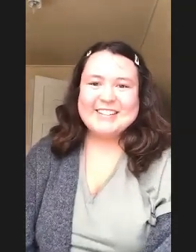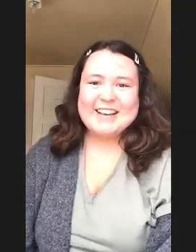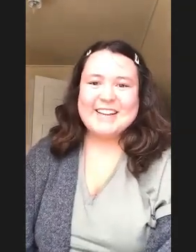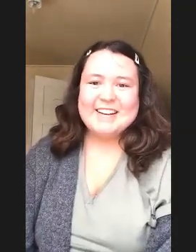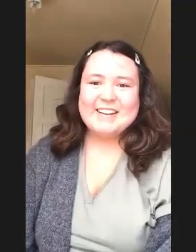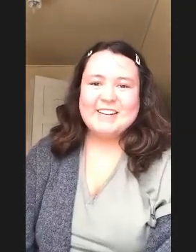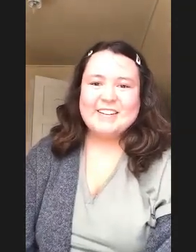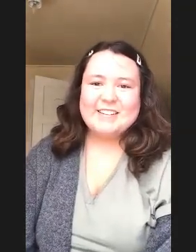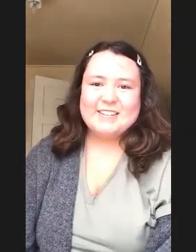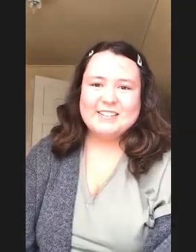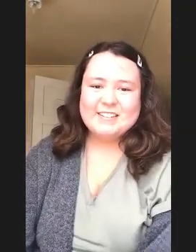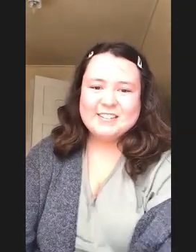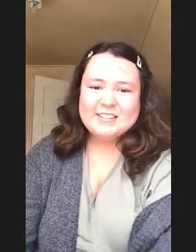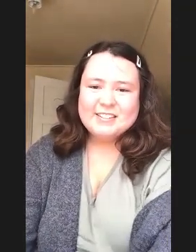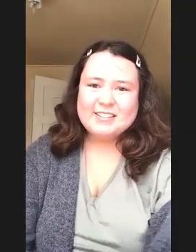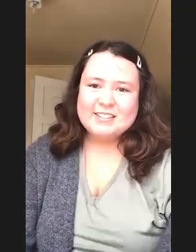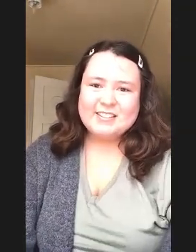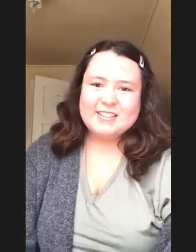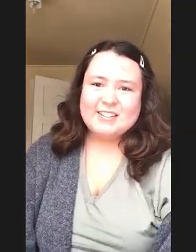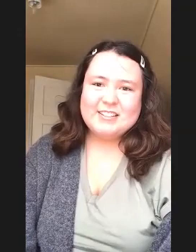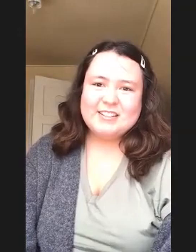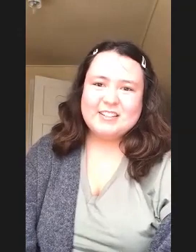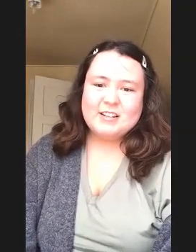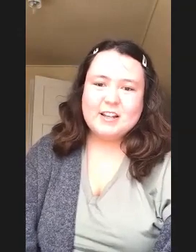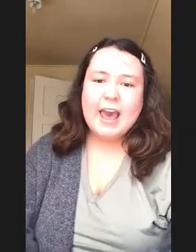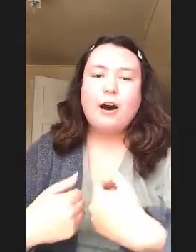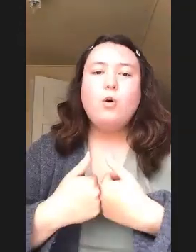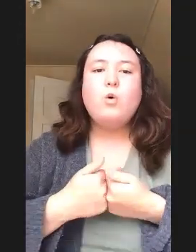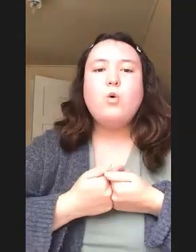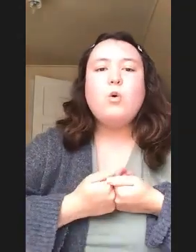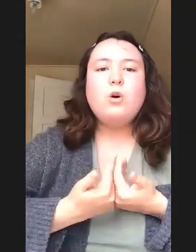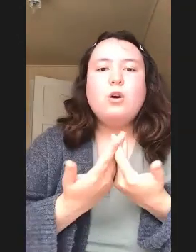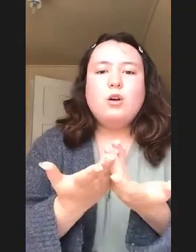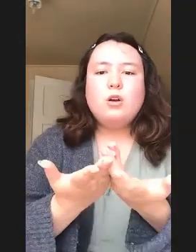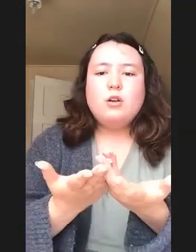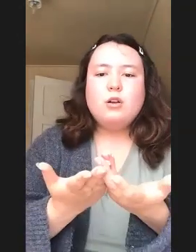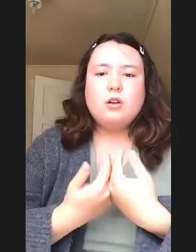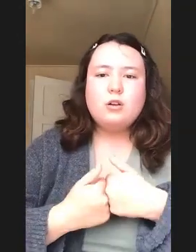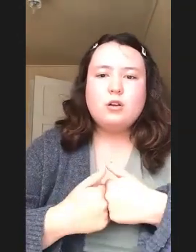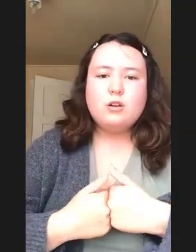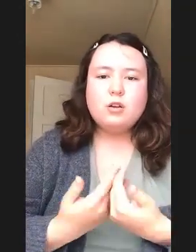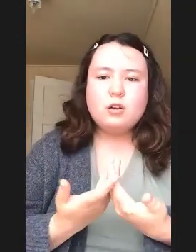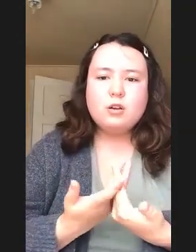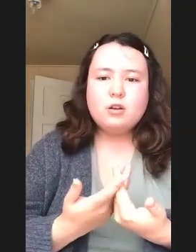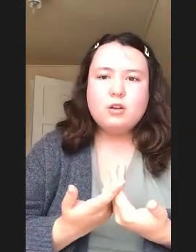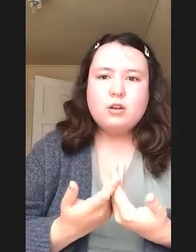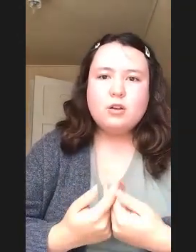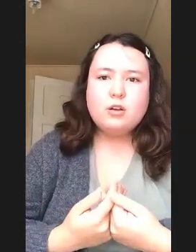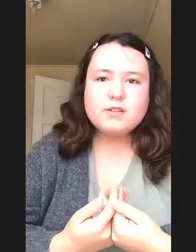Yeah. How do Awesome. you say how? Because like How? we have where, what. Oh, Sorry,